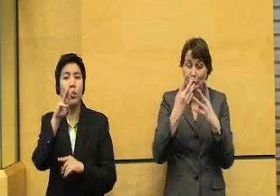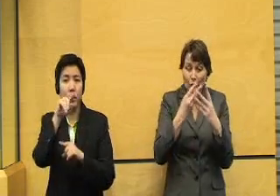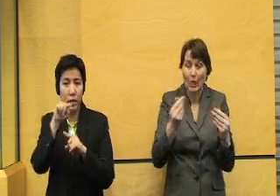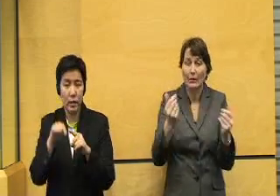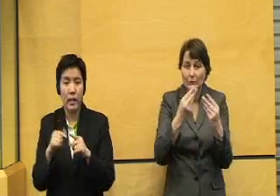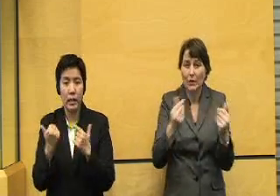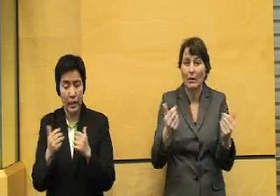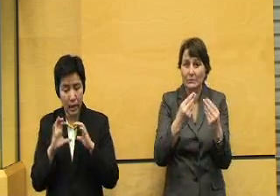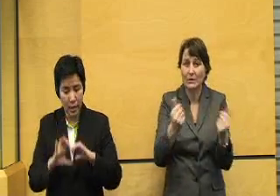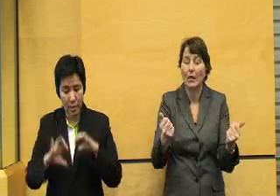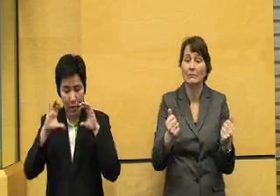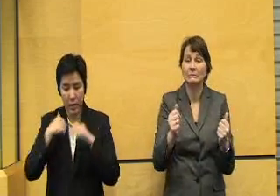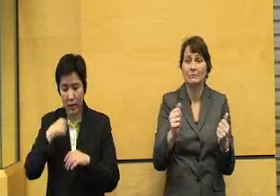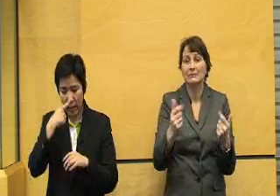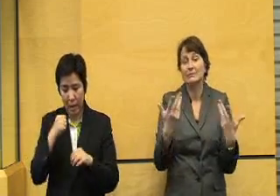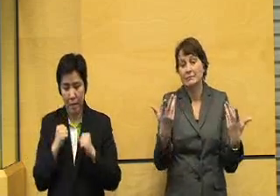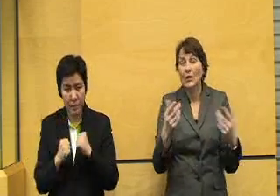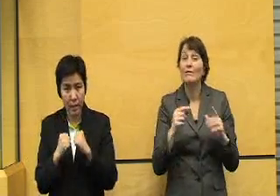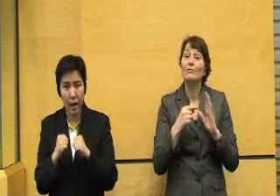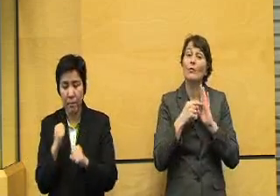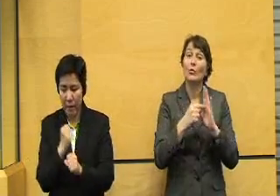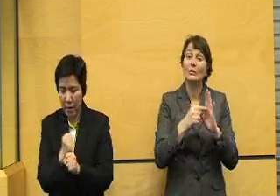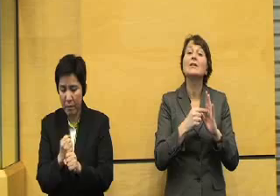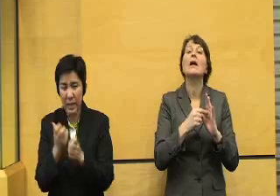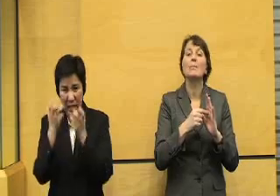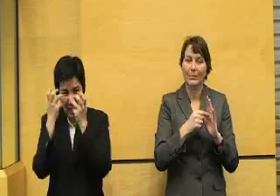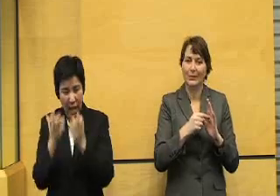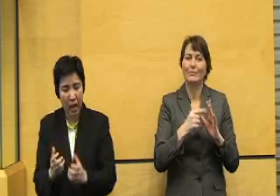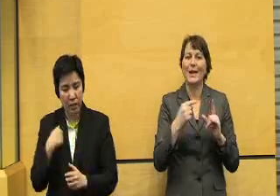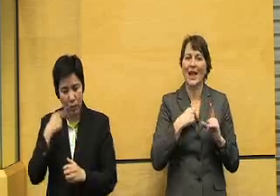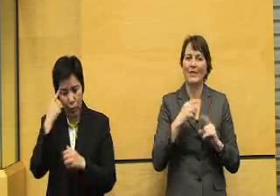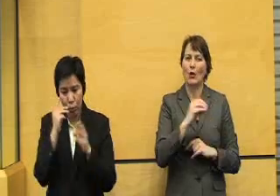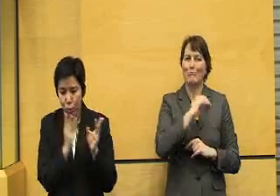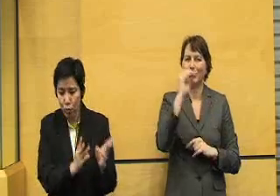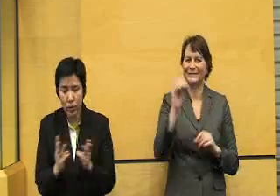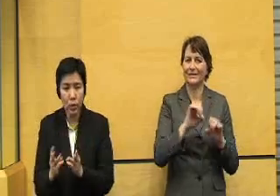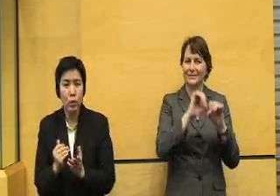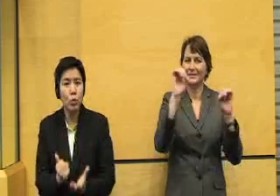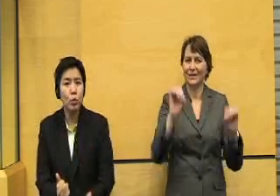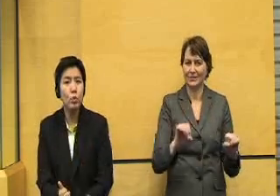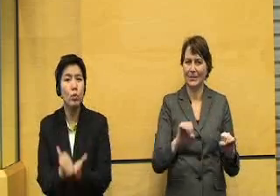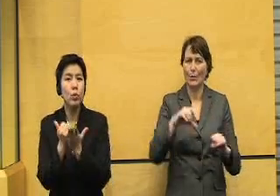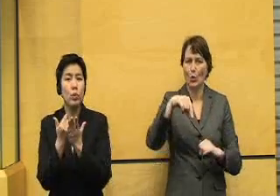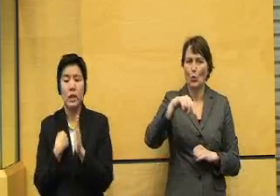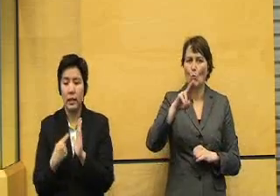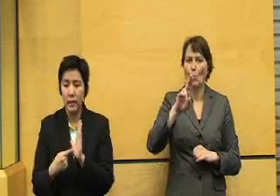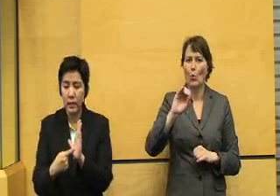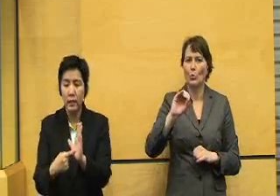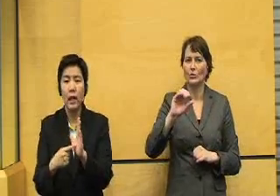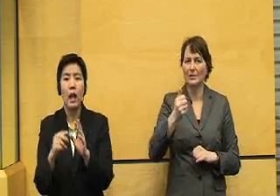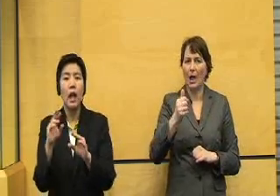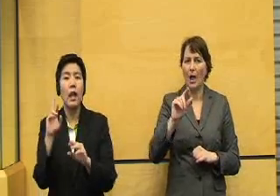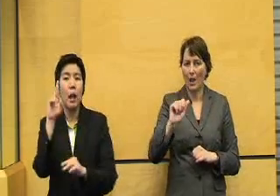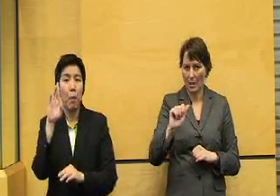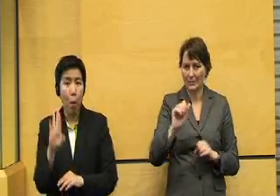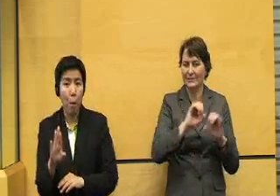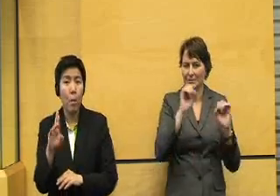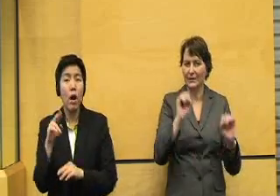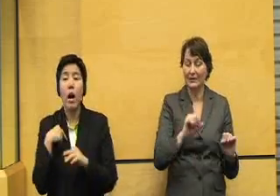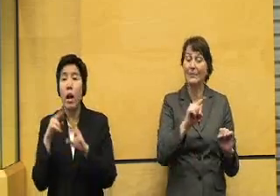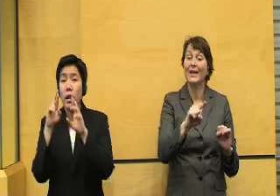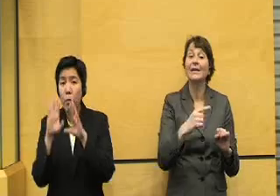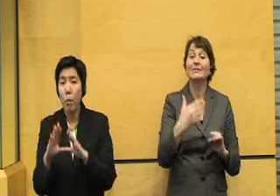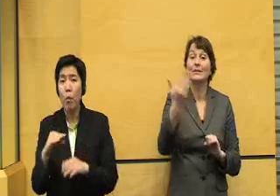other things, introducing the quota system in 2008. With this quota, private companies